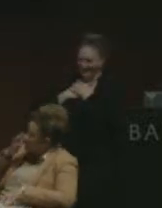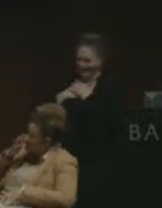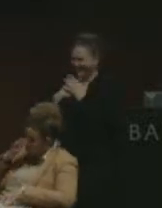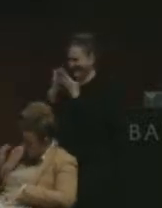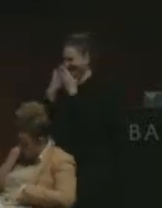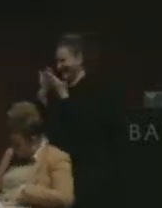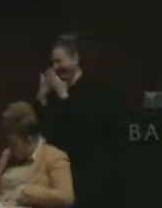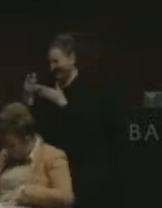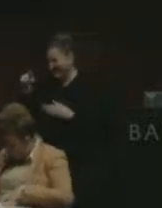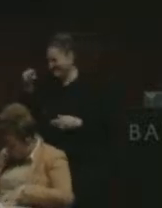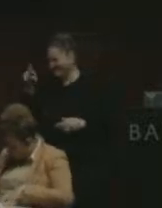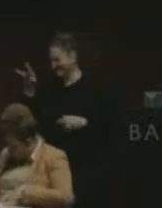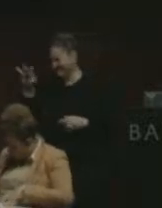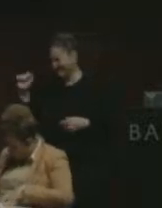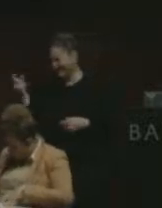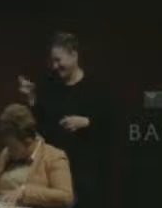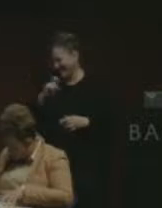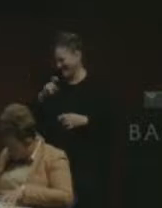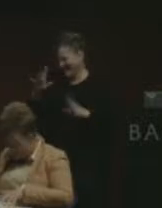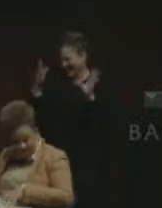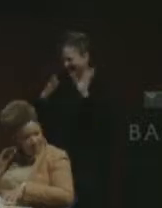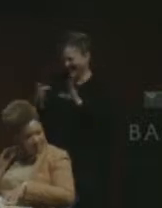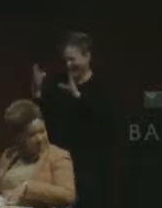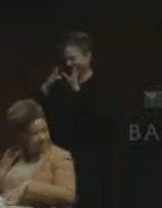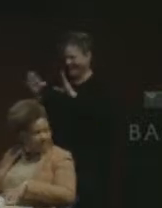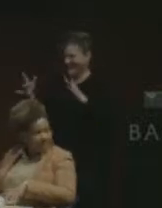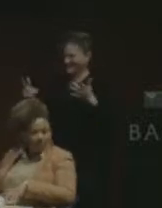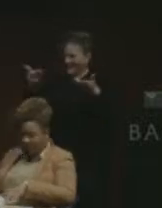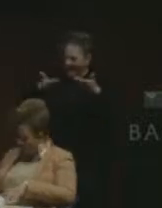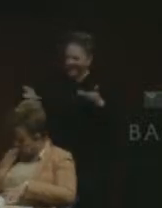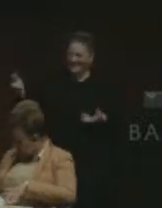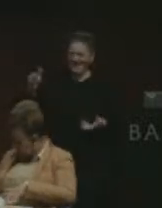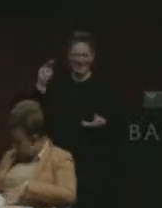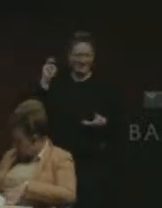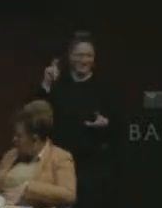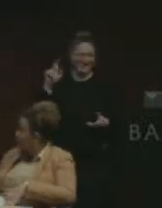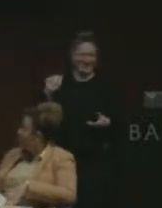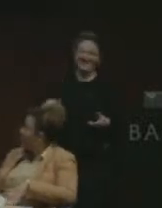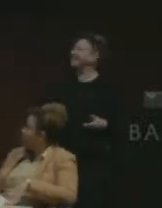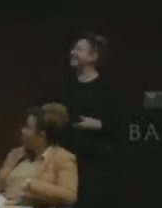Thank you so much, Premla, for organizing that and inviting Myrtle.